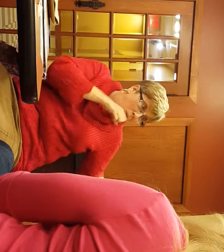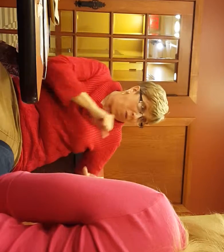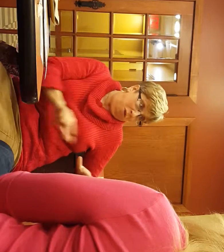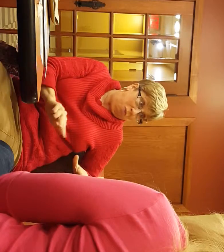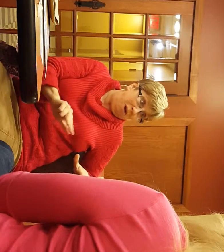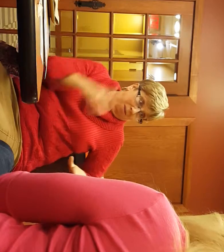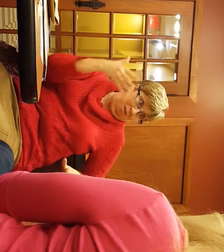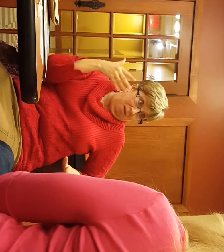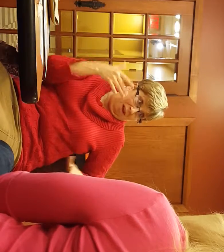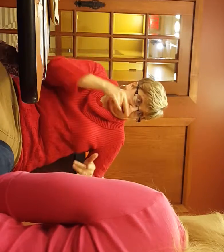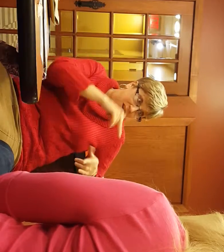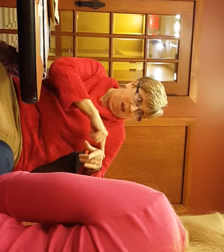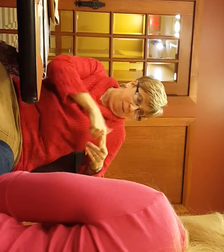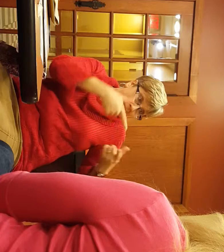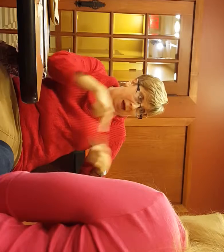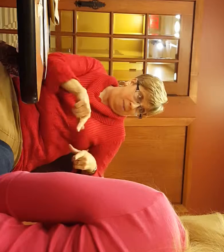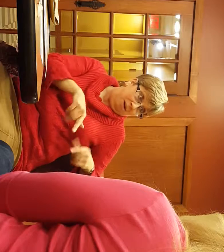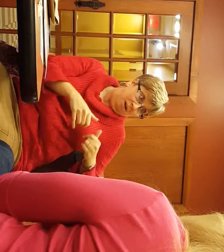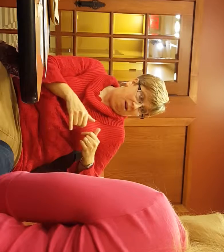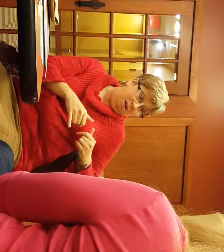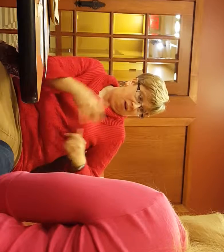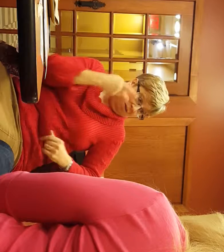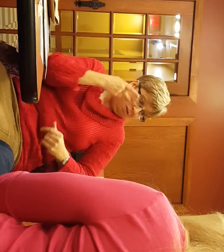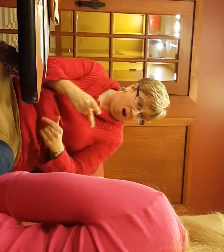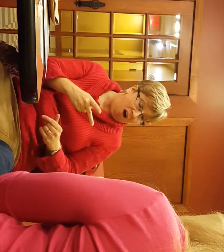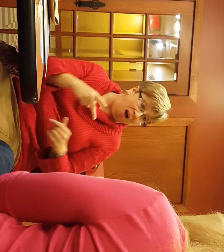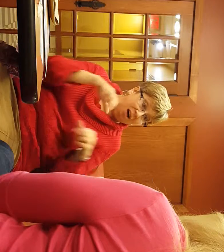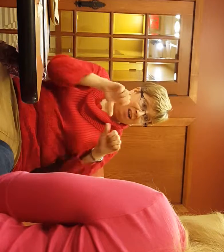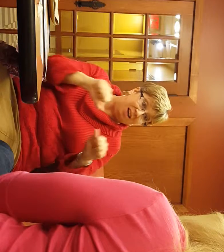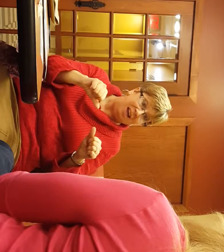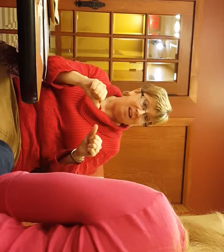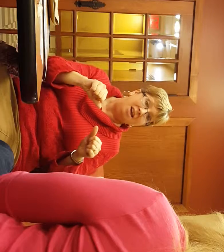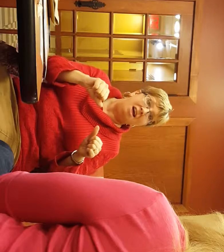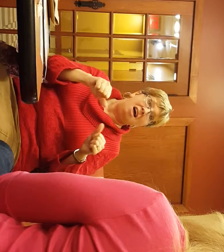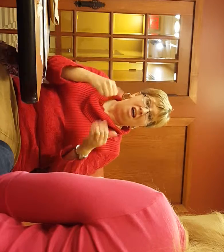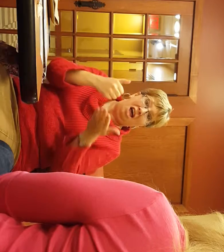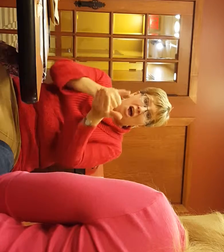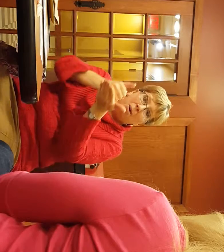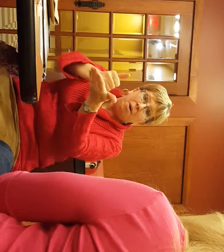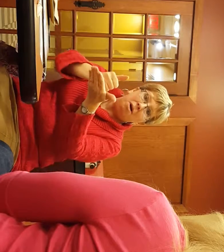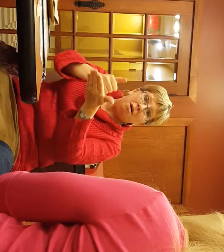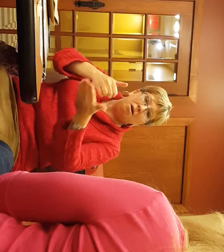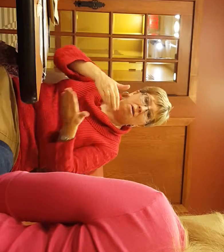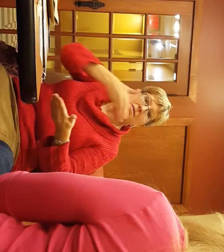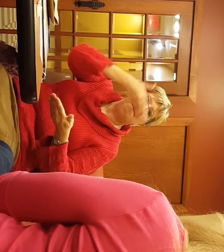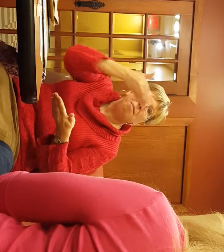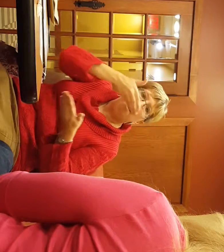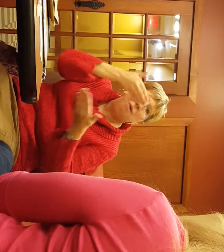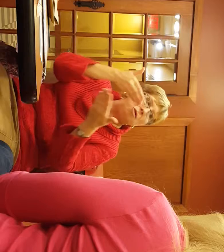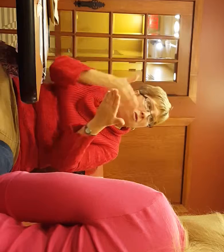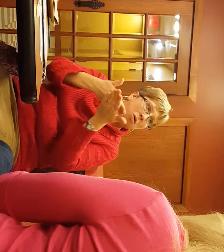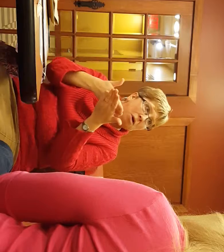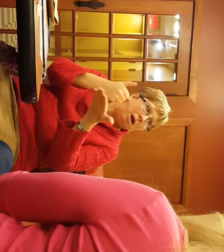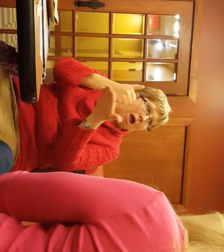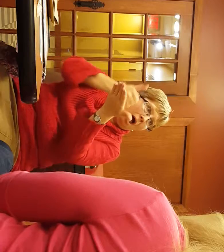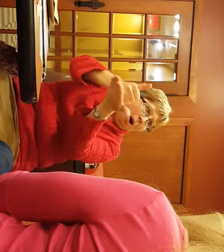And so it was nice to, again, have, something in our home that smelled nice that we could use around her. So that's my background